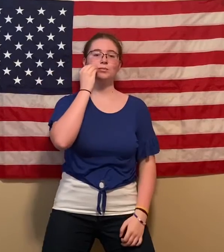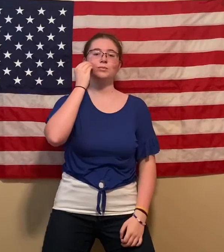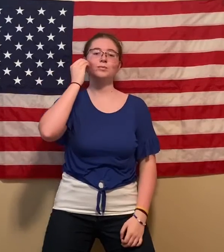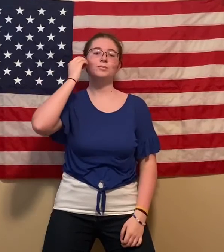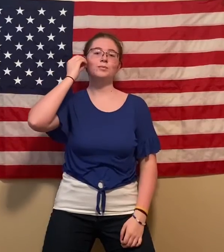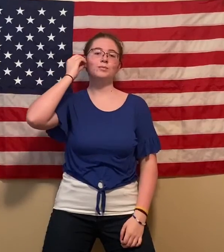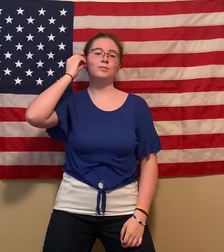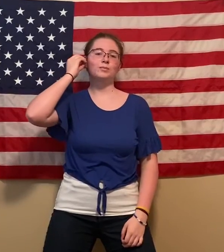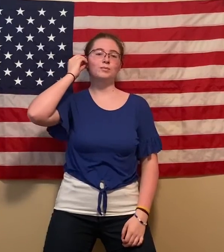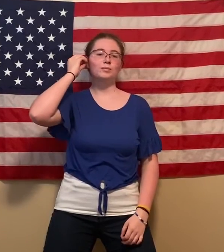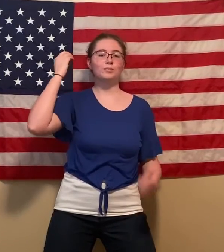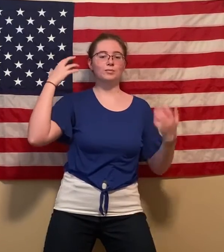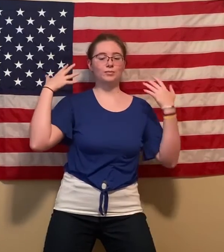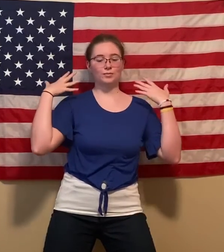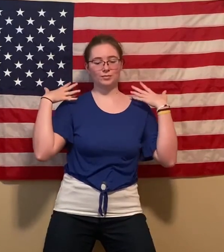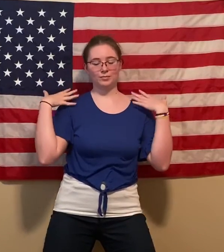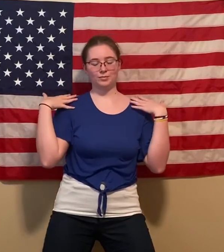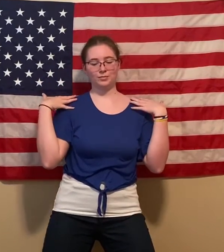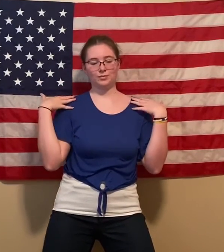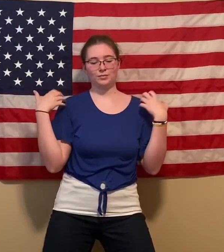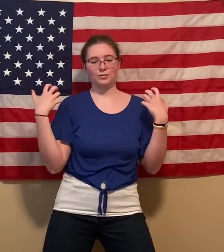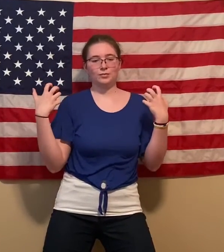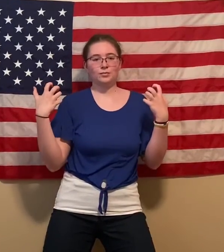home of the brave